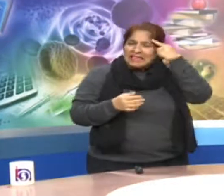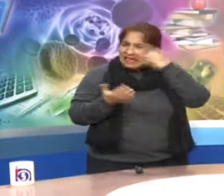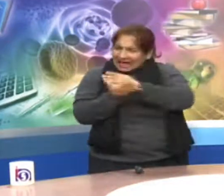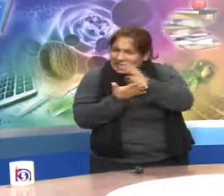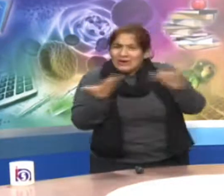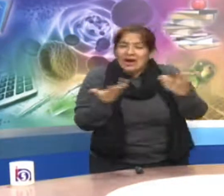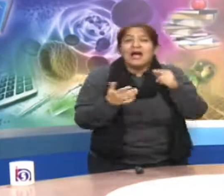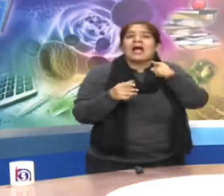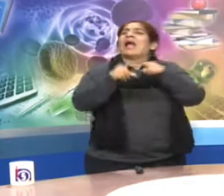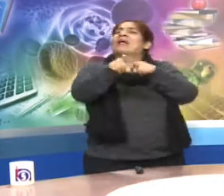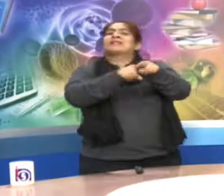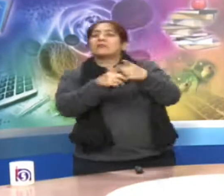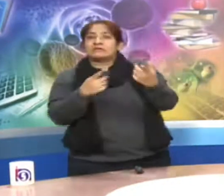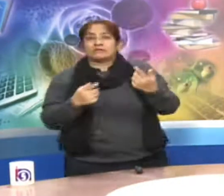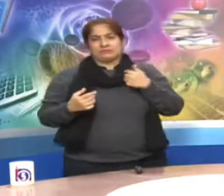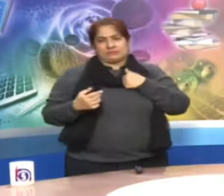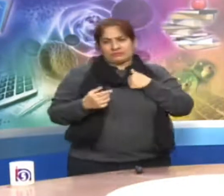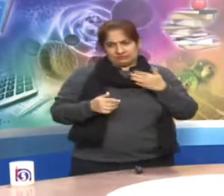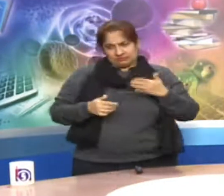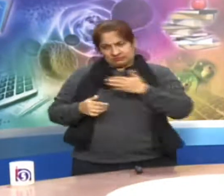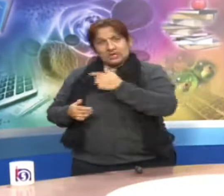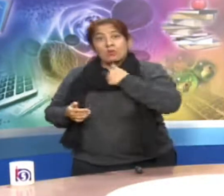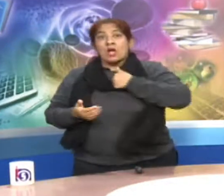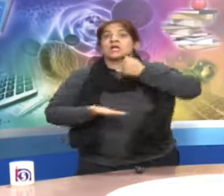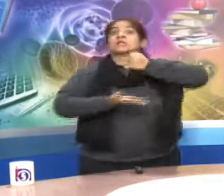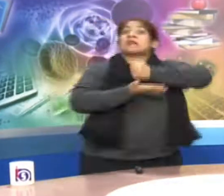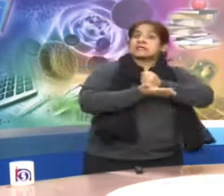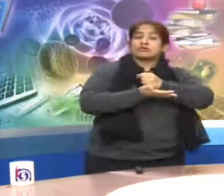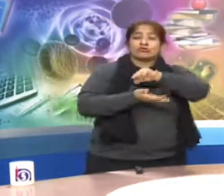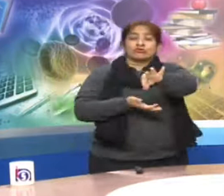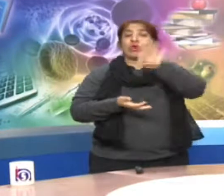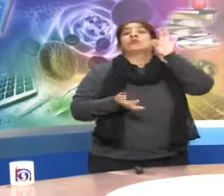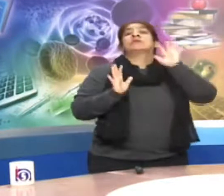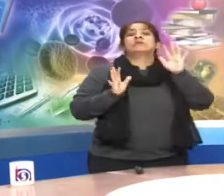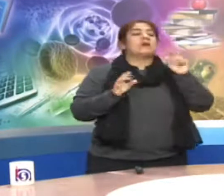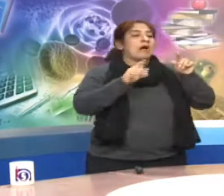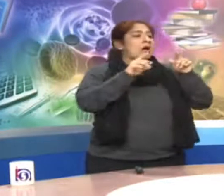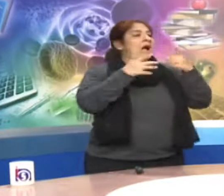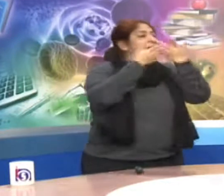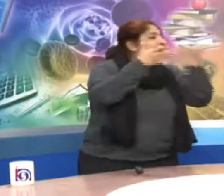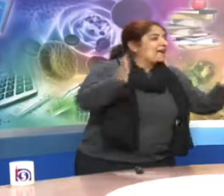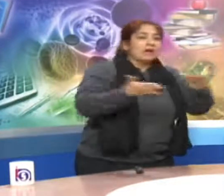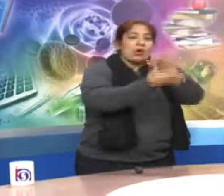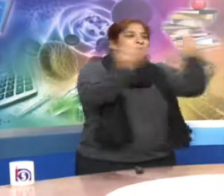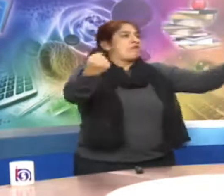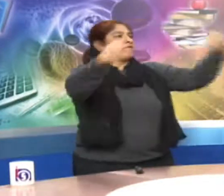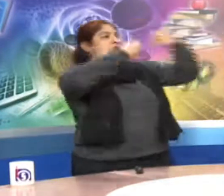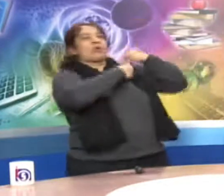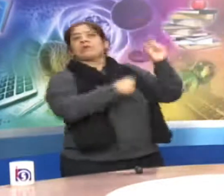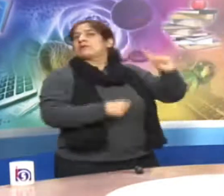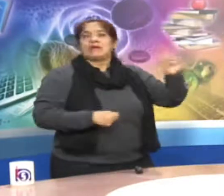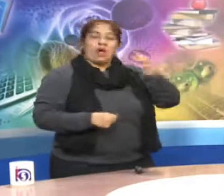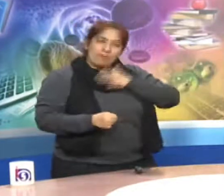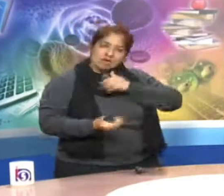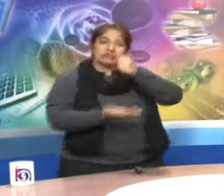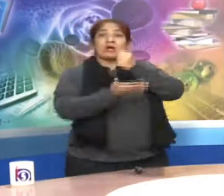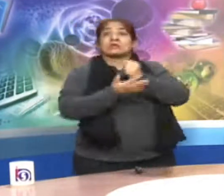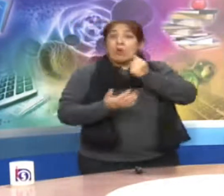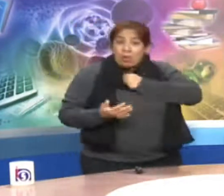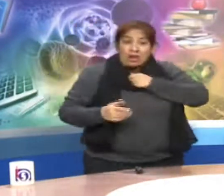ways in front of him, it shows that there is one person and the person as a customer decides what